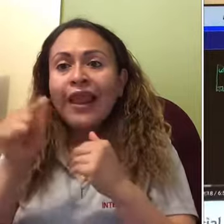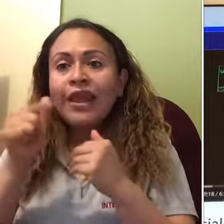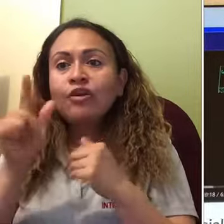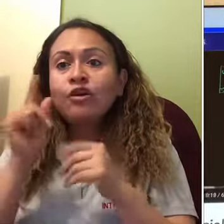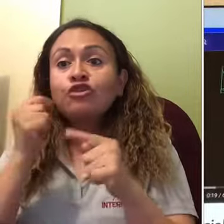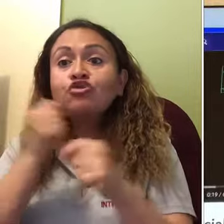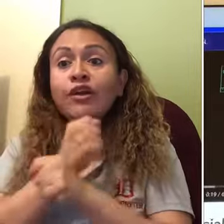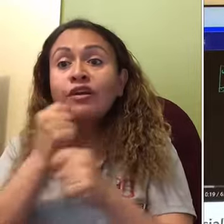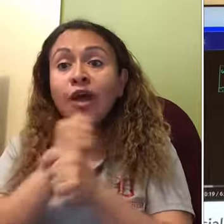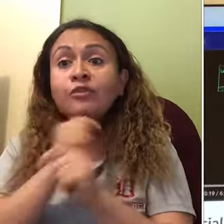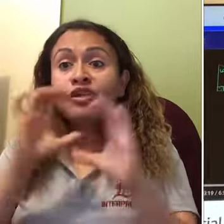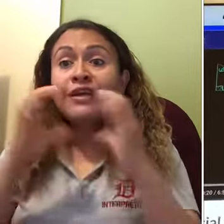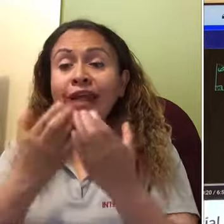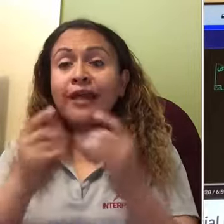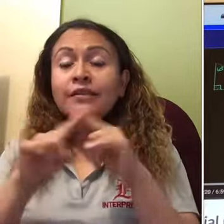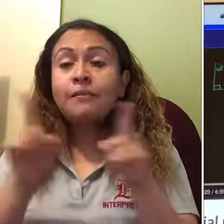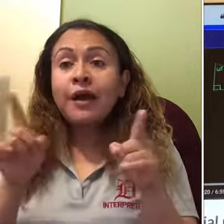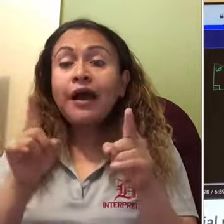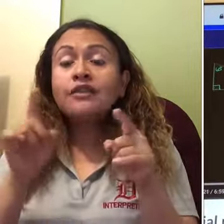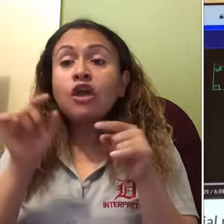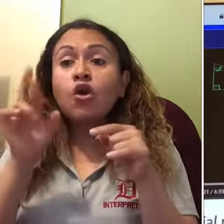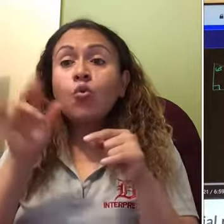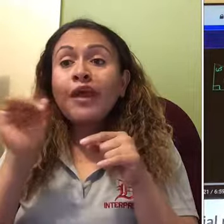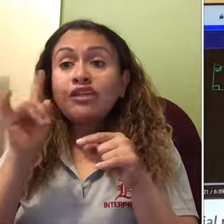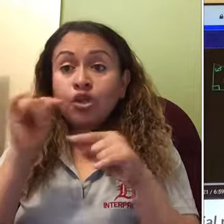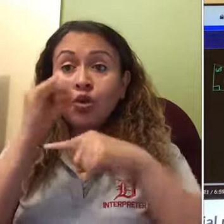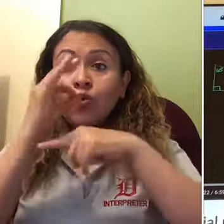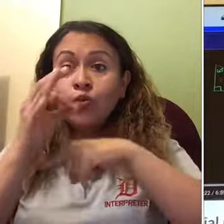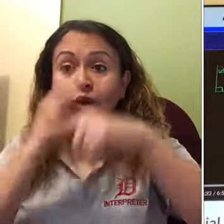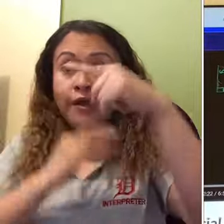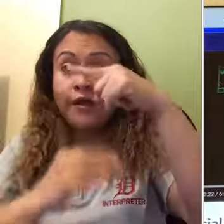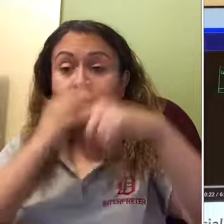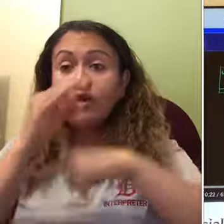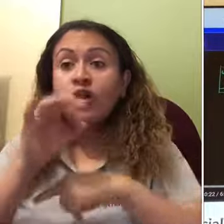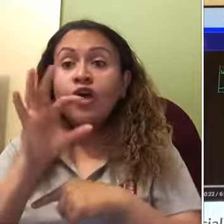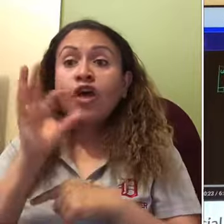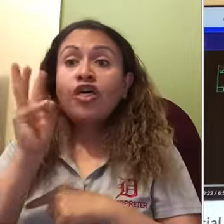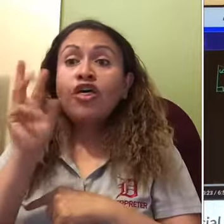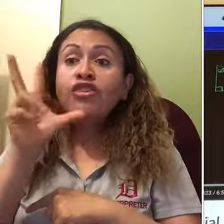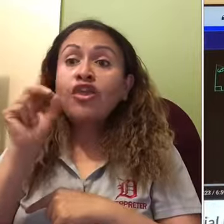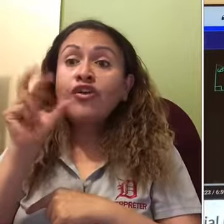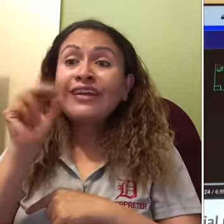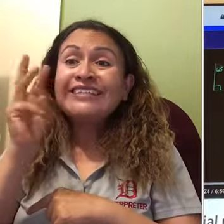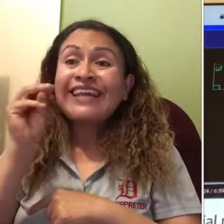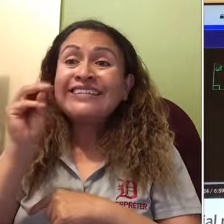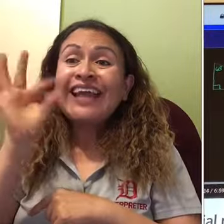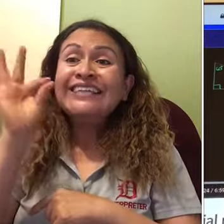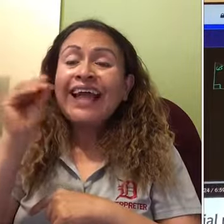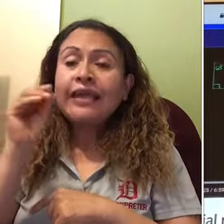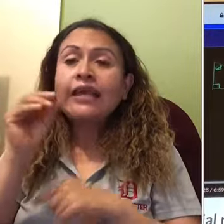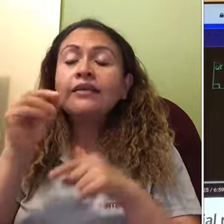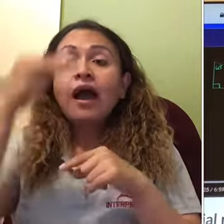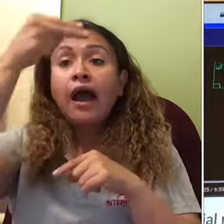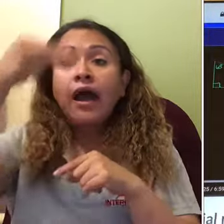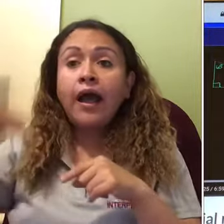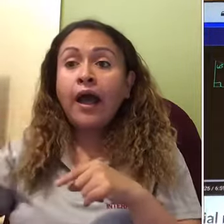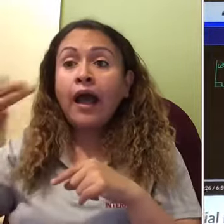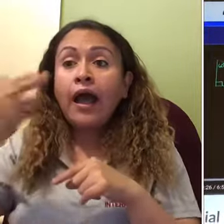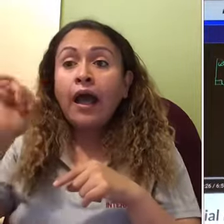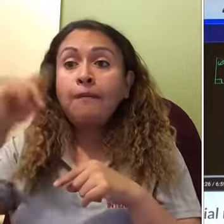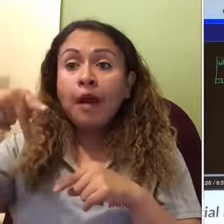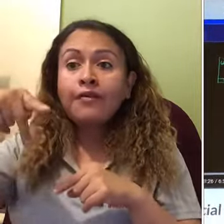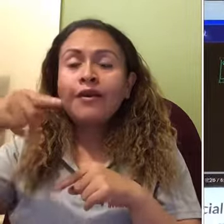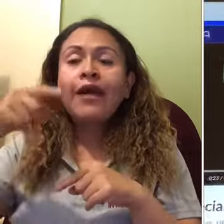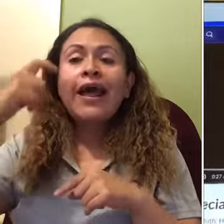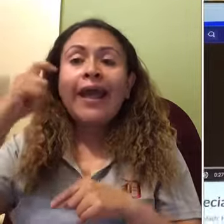class, is the ratios between the sides of a 30, 60, 90 triangle. That if the hypotenuse has length x,